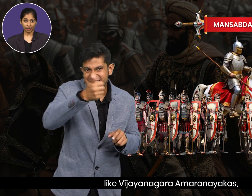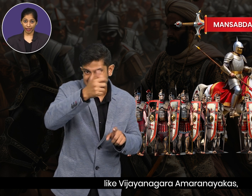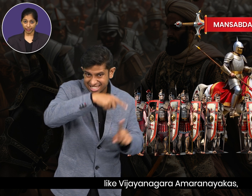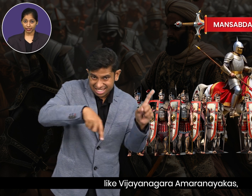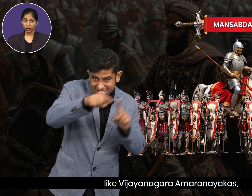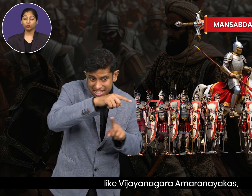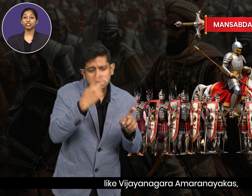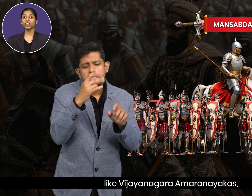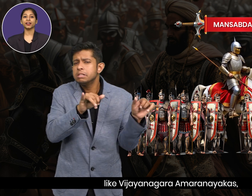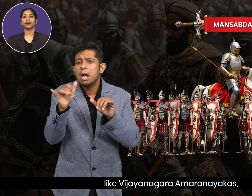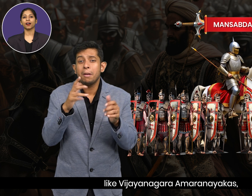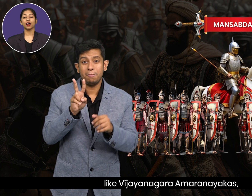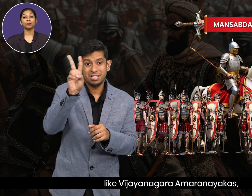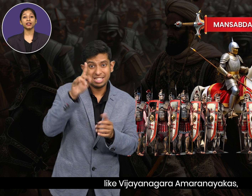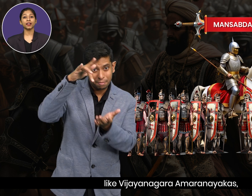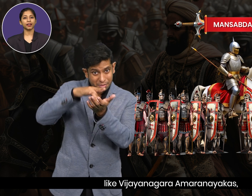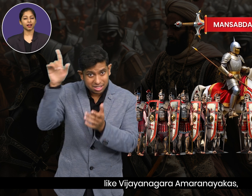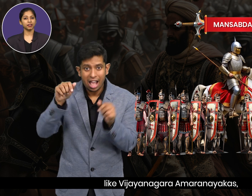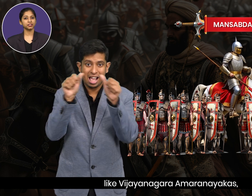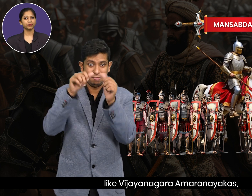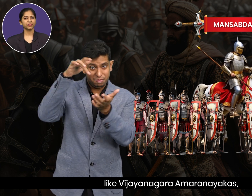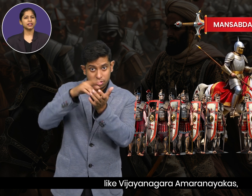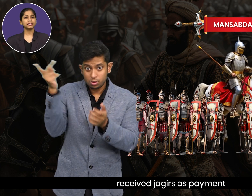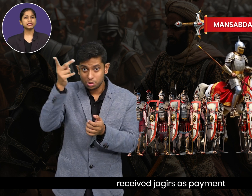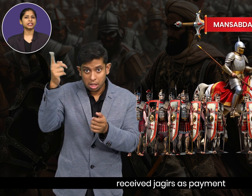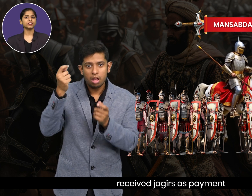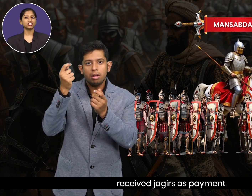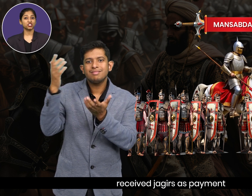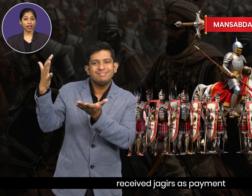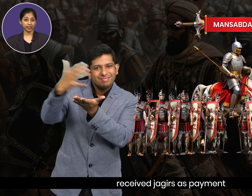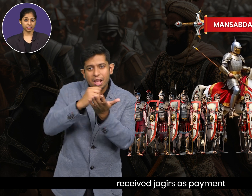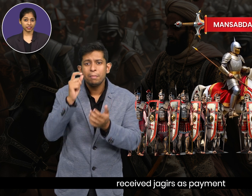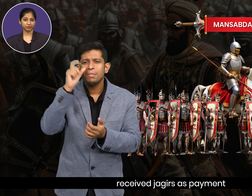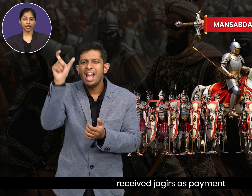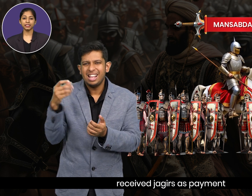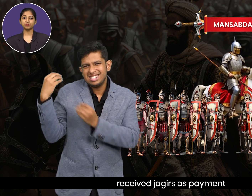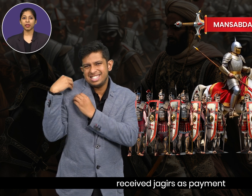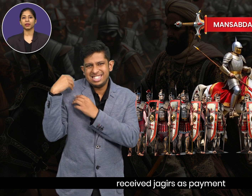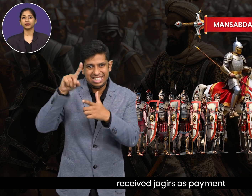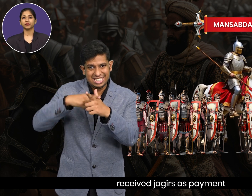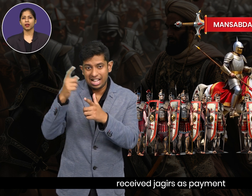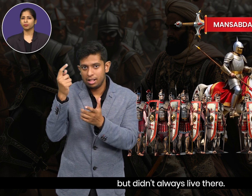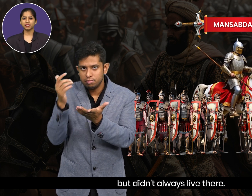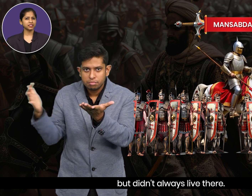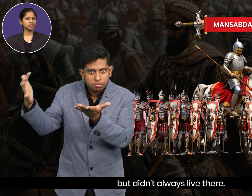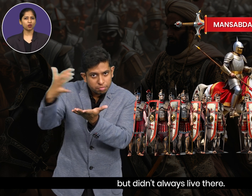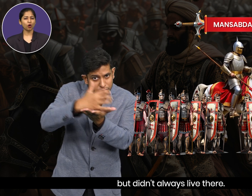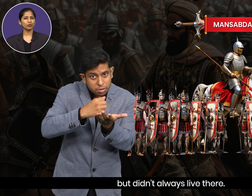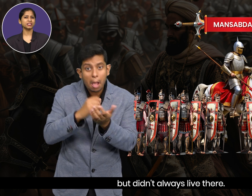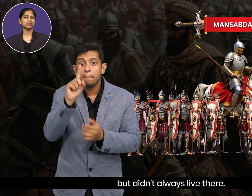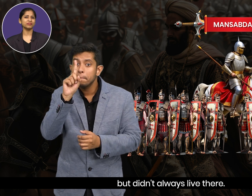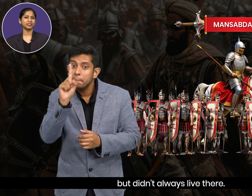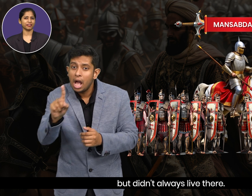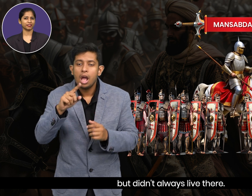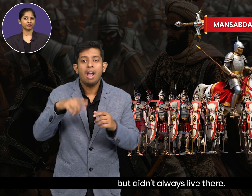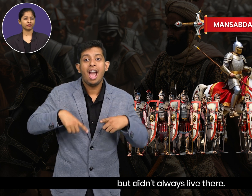Mansabdars like Vijayanagara Amaranayakas received jagirs as payment but didn't